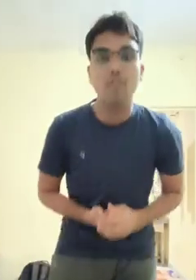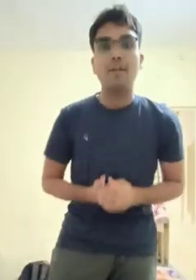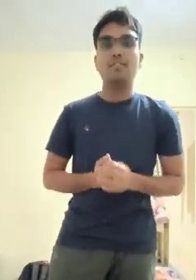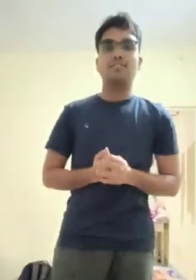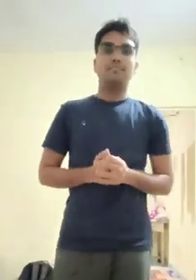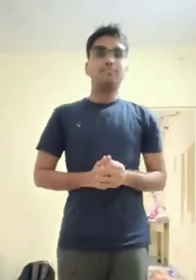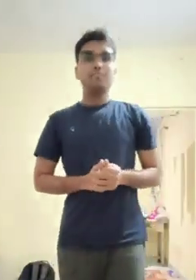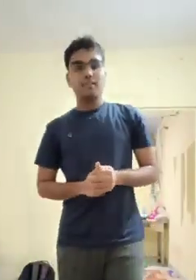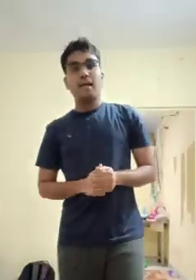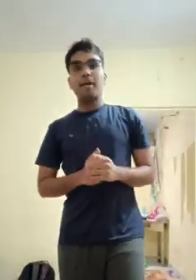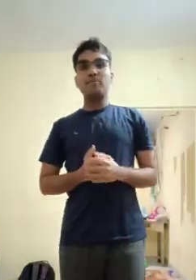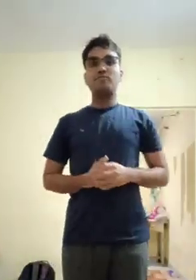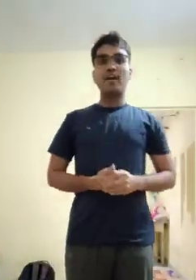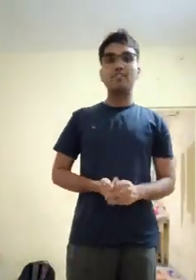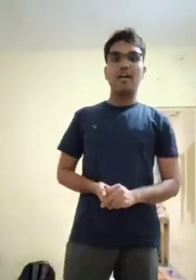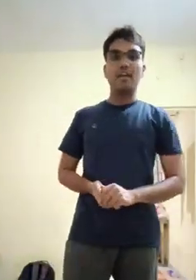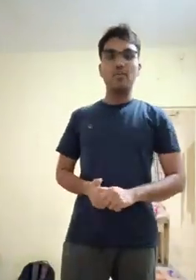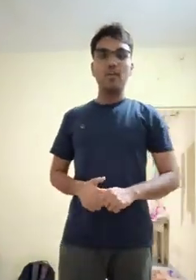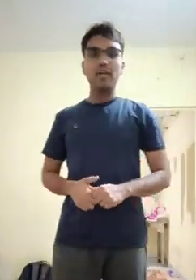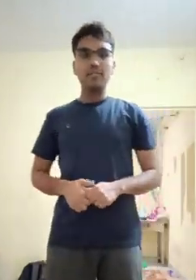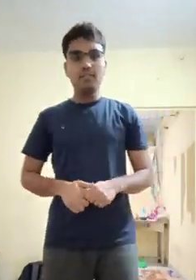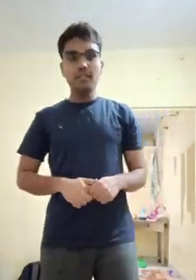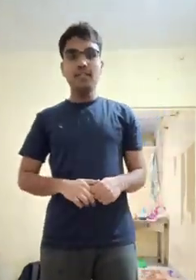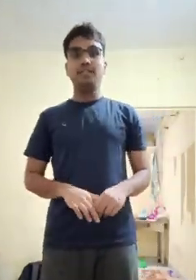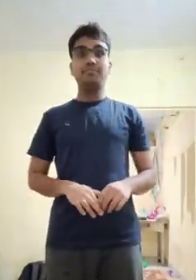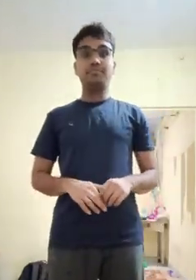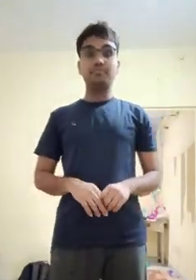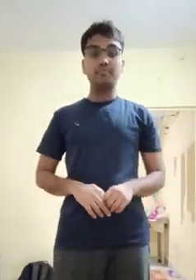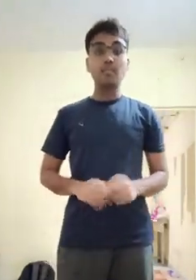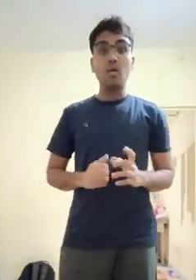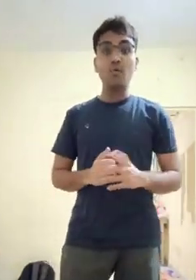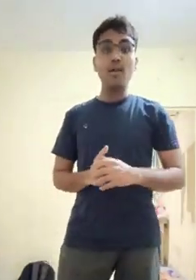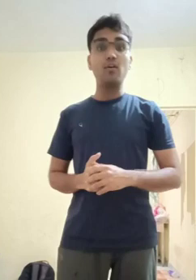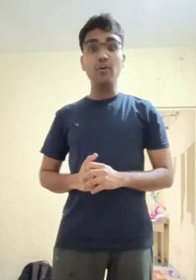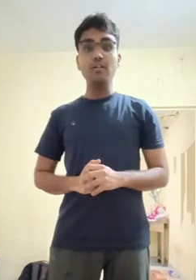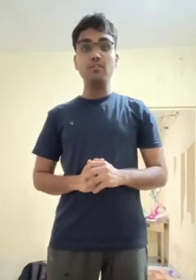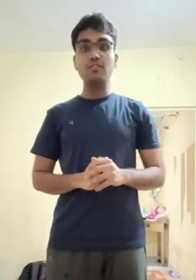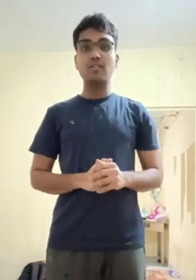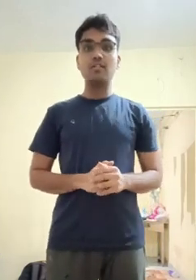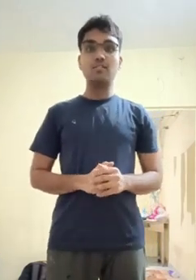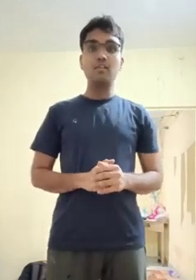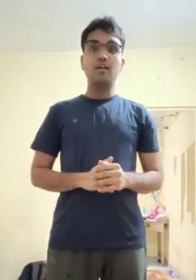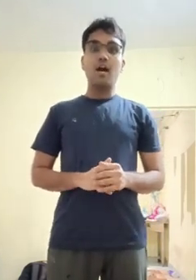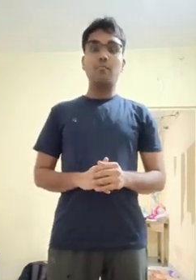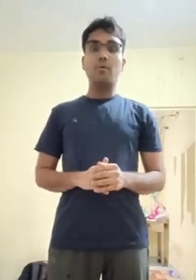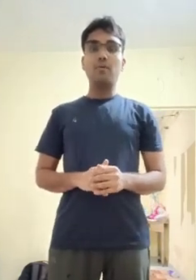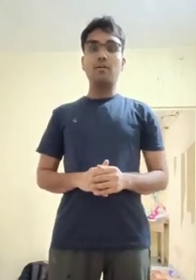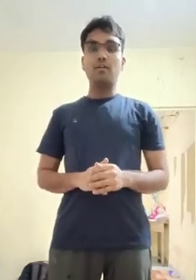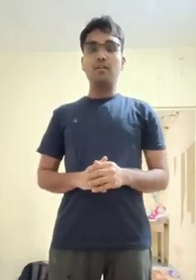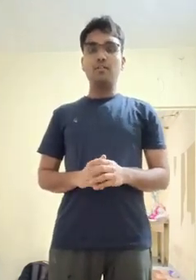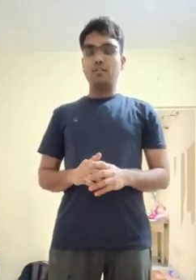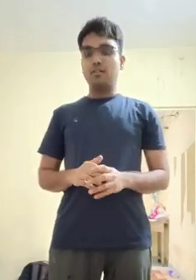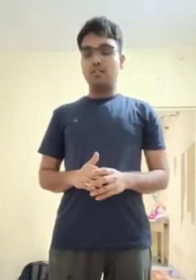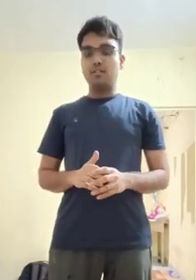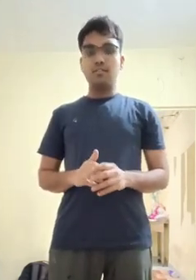Hello friends, I am Rushraj and today we are going to discuss about